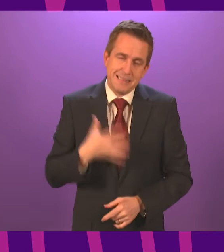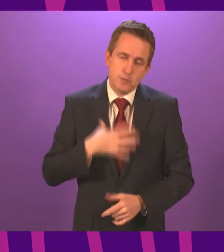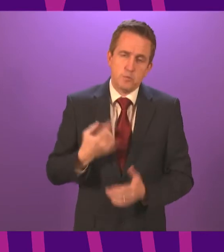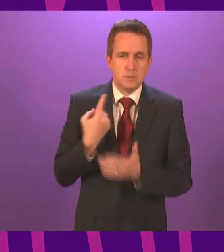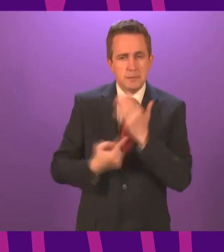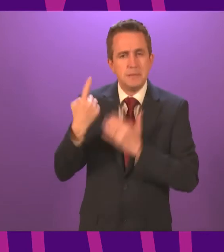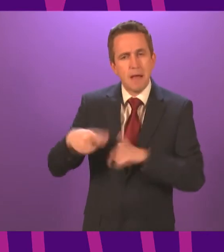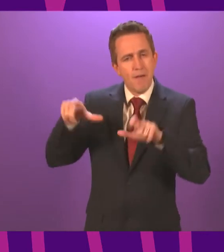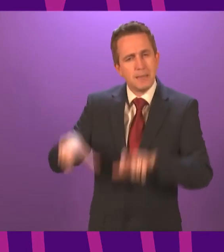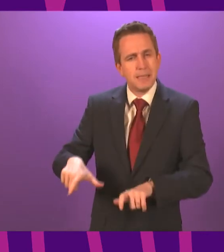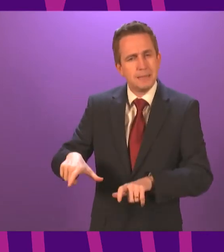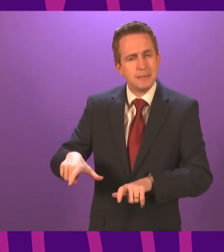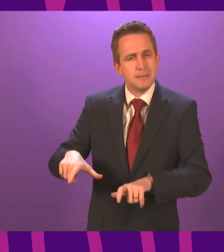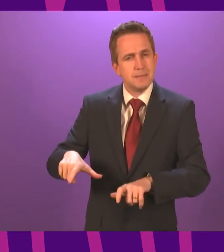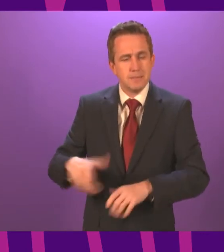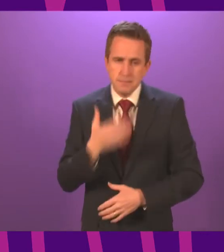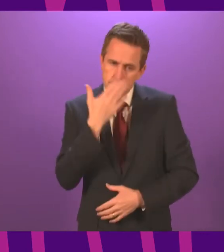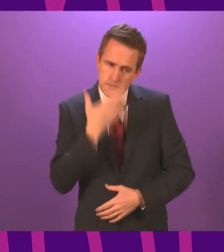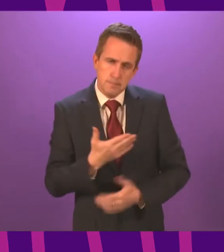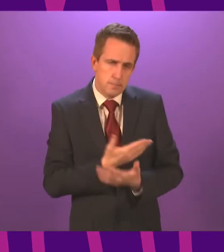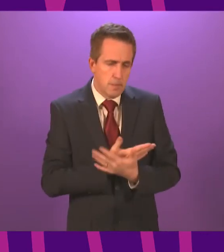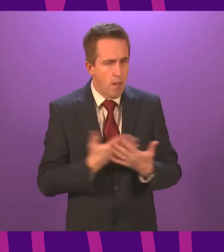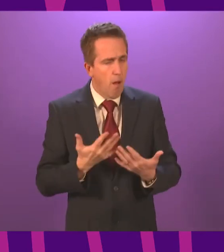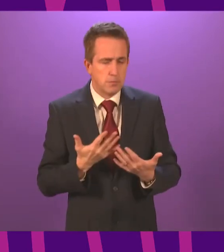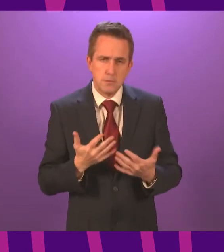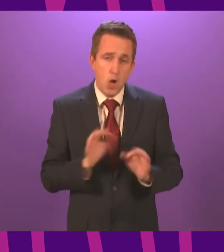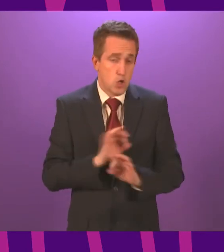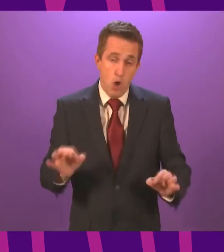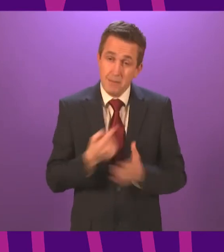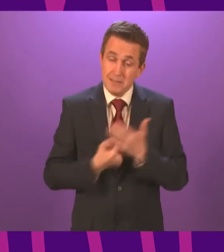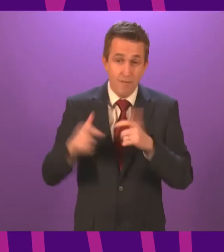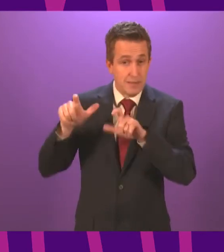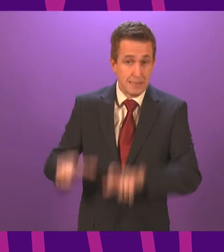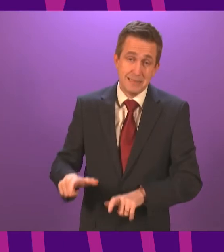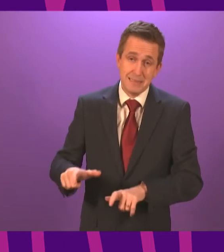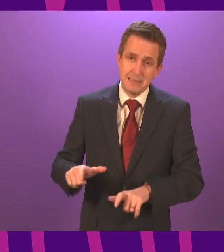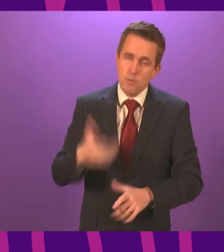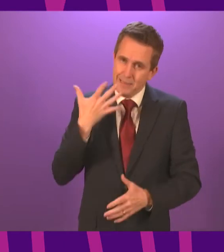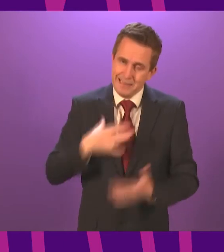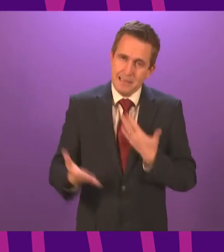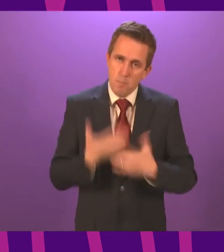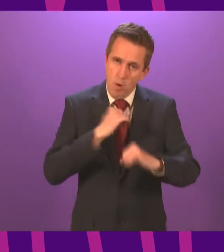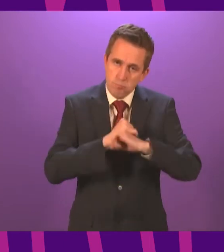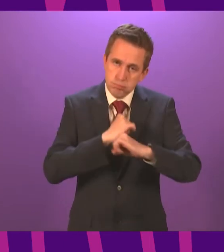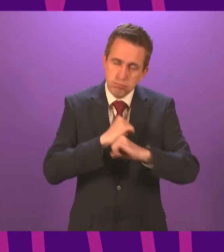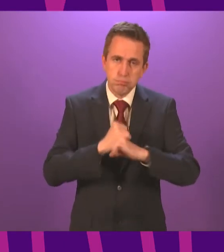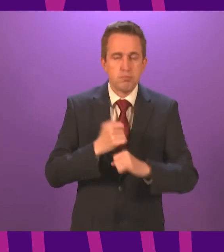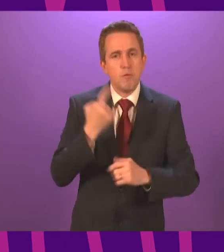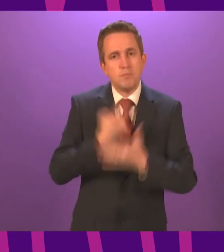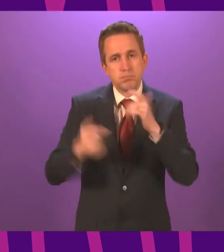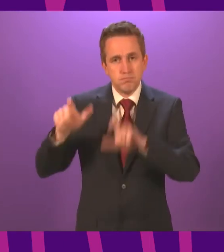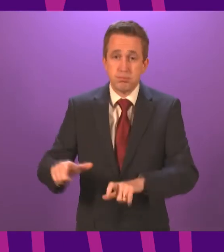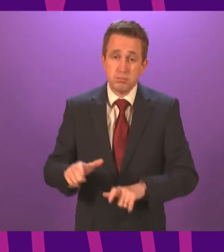a reported low level of compliance on self-isolation, and it's clear that much more work is needed in this area. A